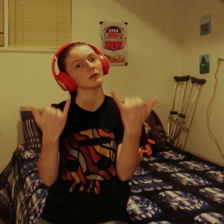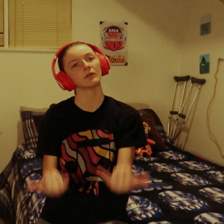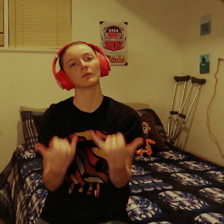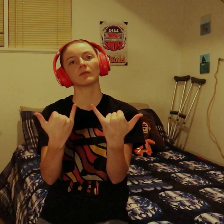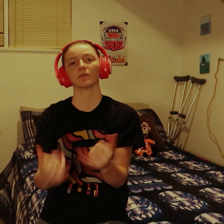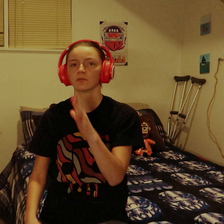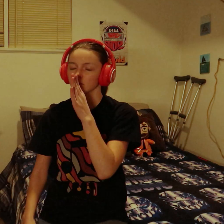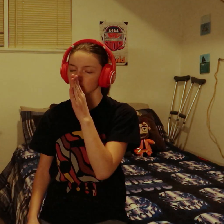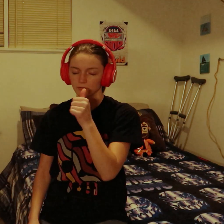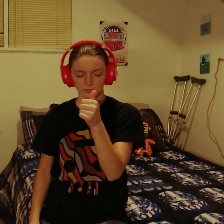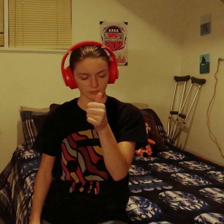not anymore.